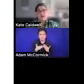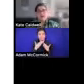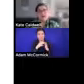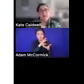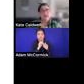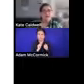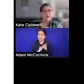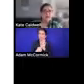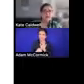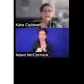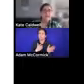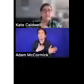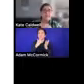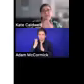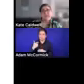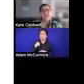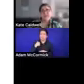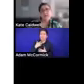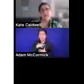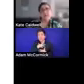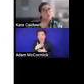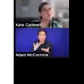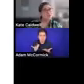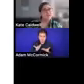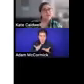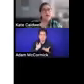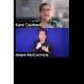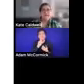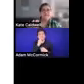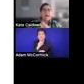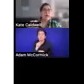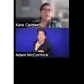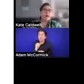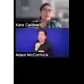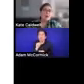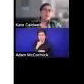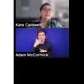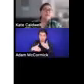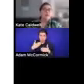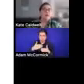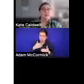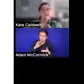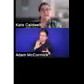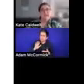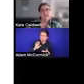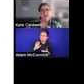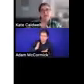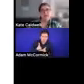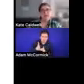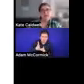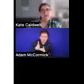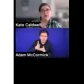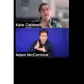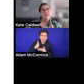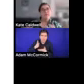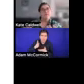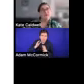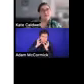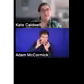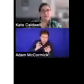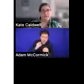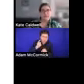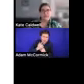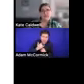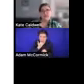not paired with community-based and participatory approaches. And that's part of the reason why we see such a wonderful